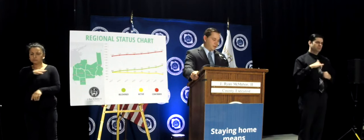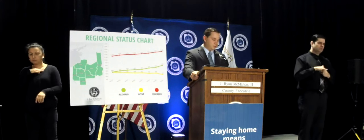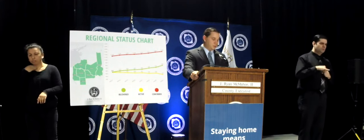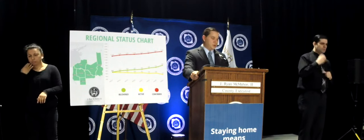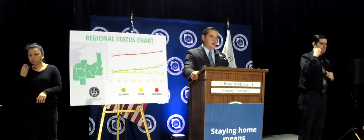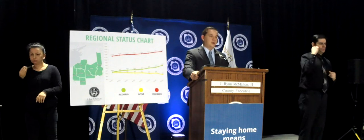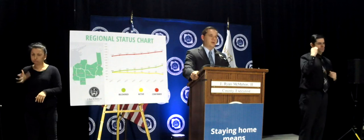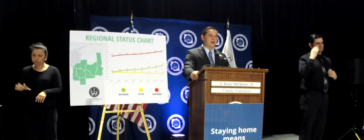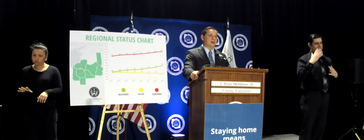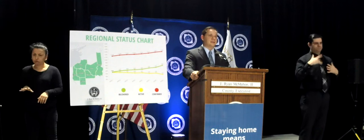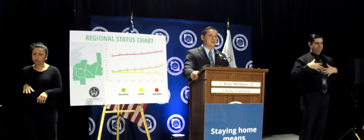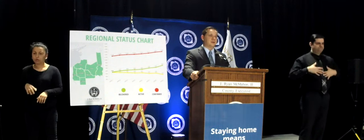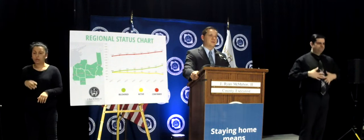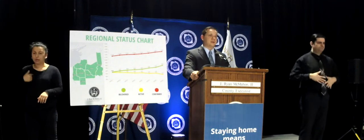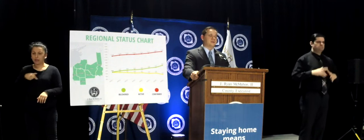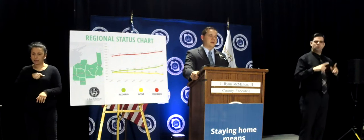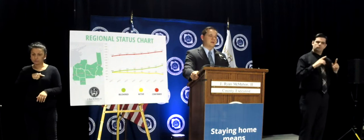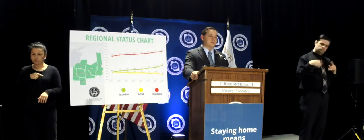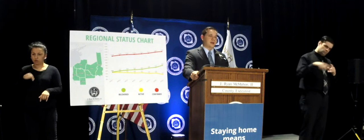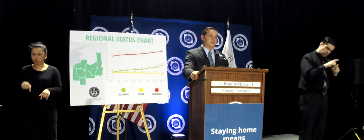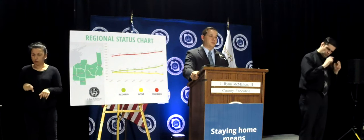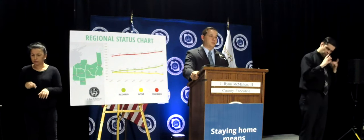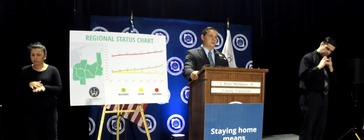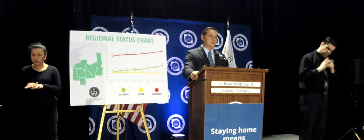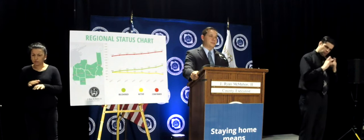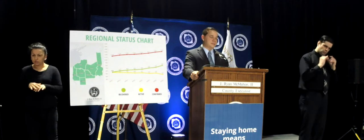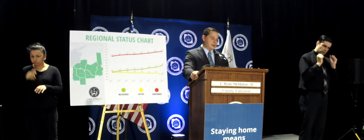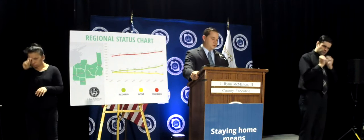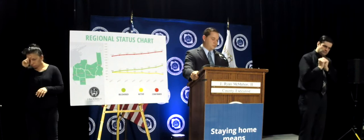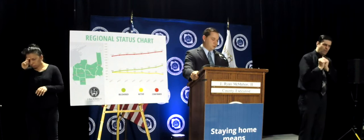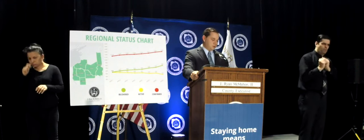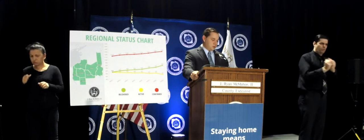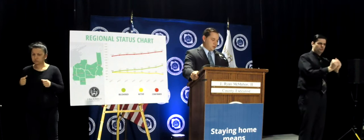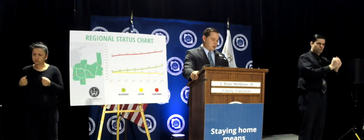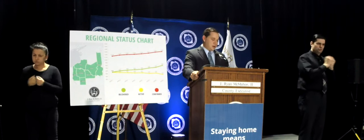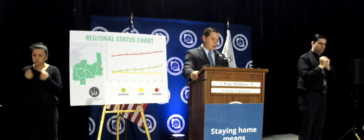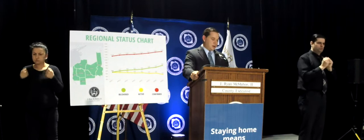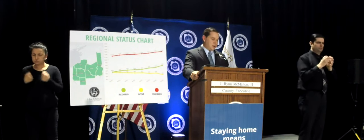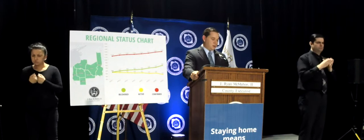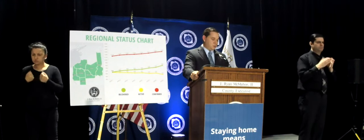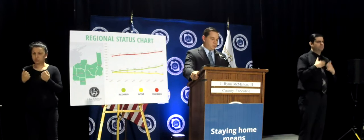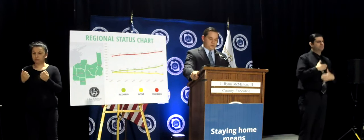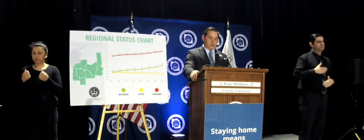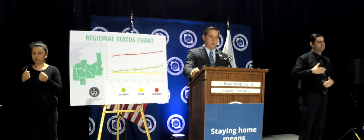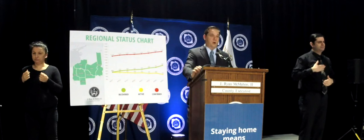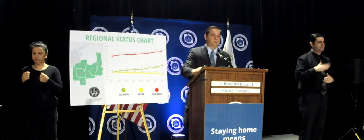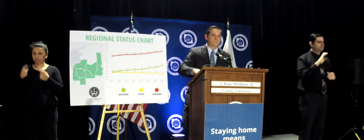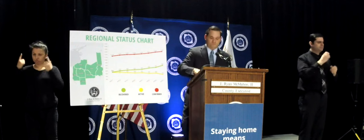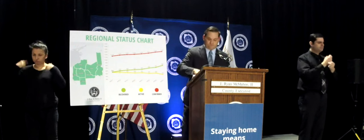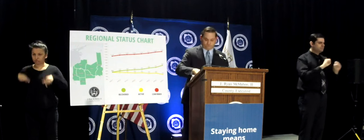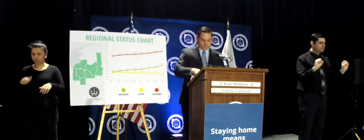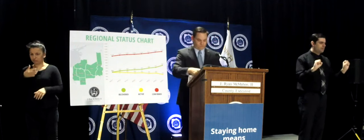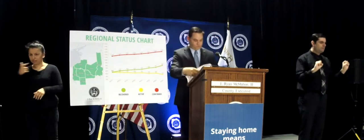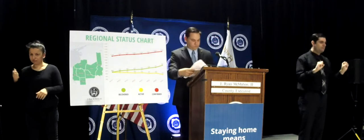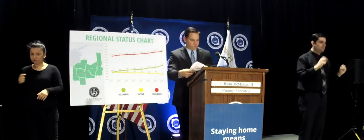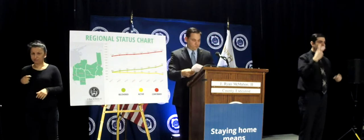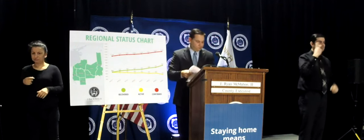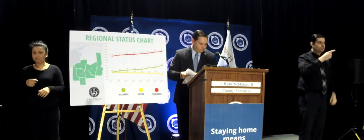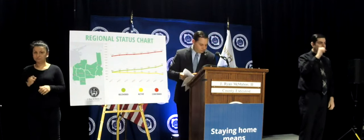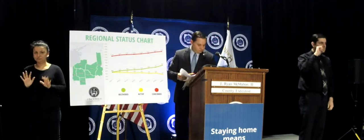it together. And we got to continue to fight this virus together. So please be safe, and we will see you tomorrow.